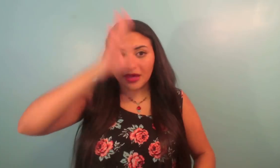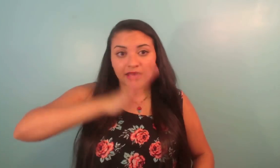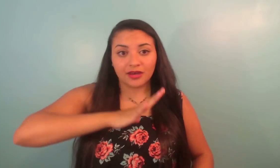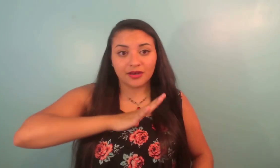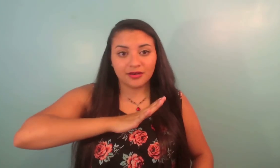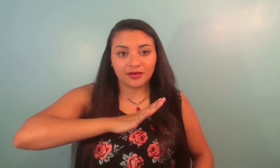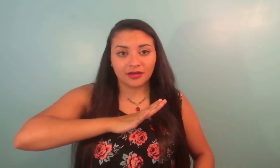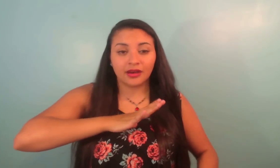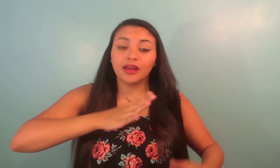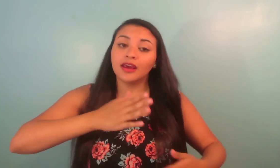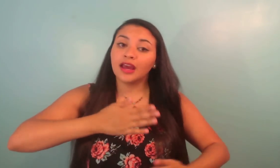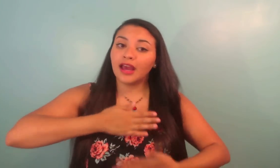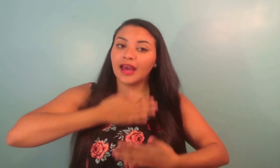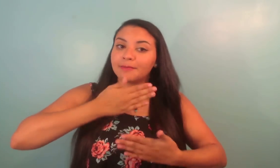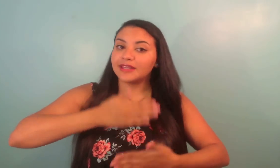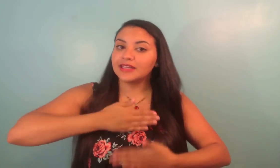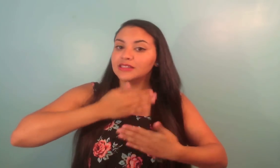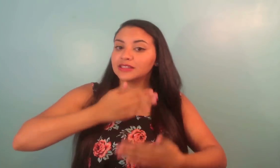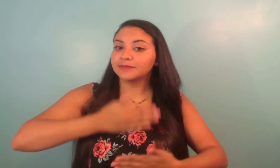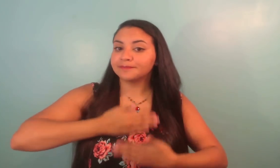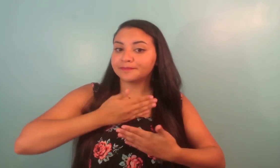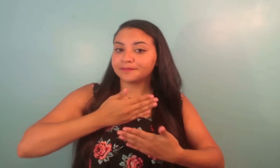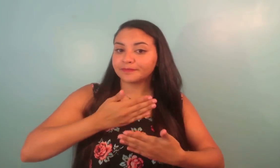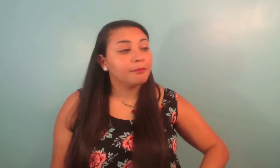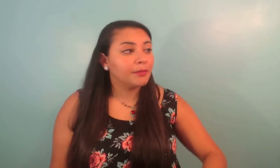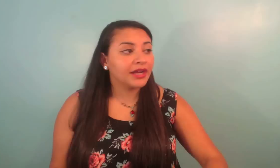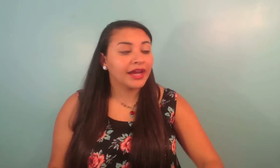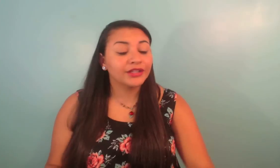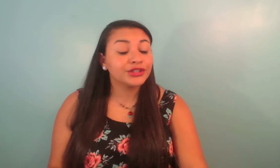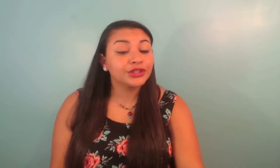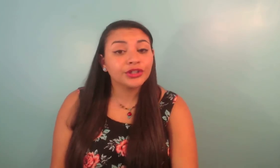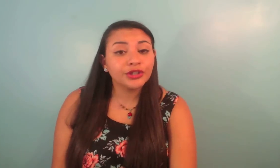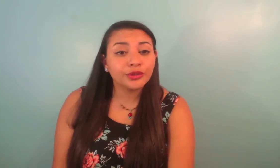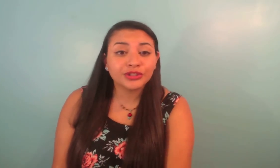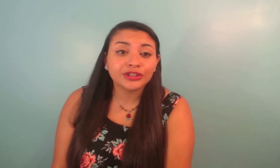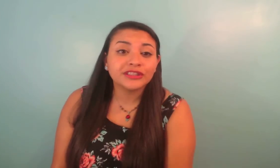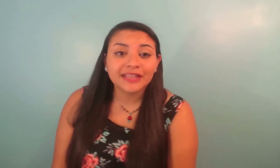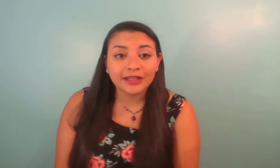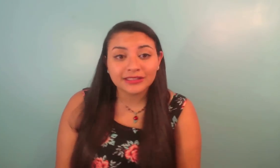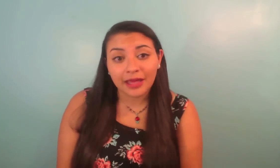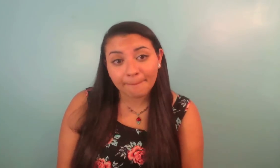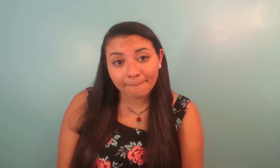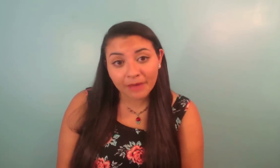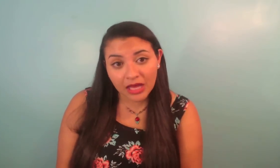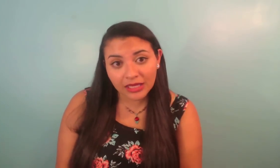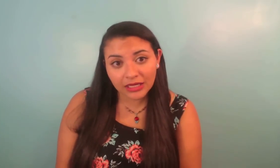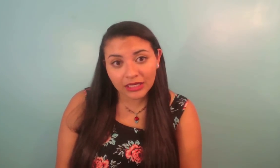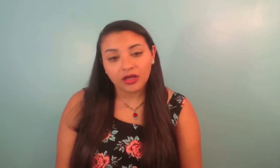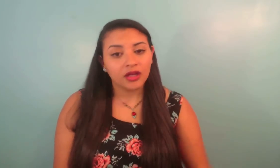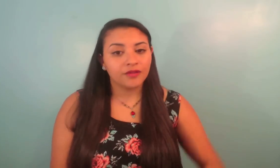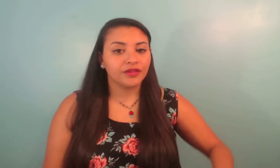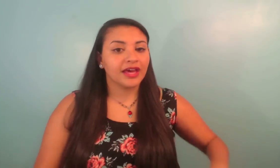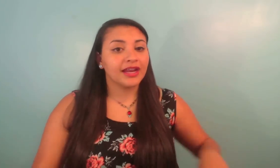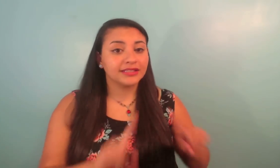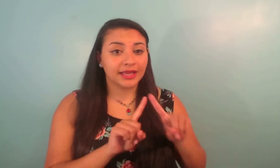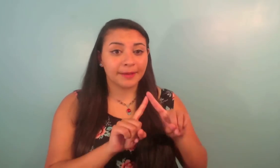men happiness. But I assure you, it sure as hell's not mine. For that, I sign